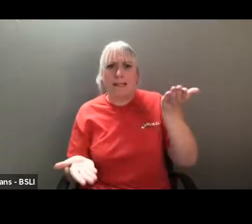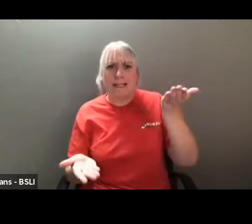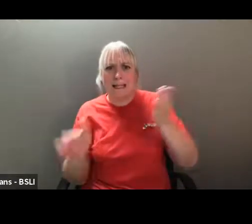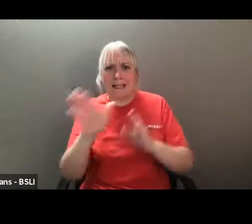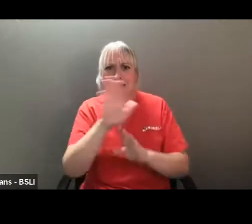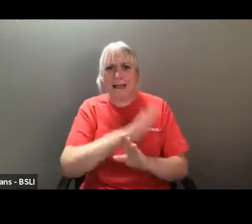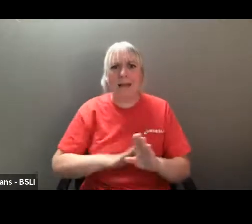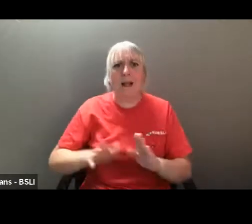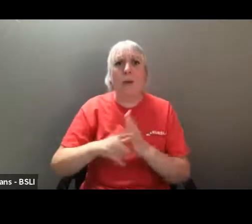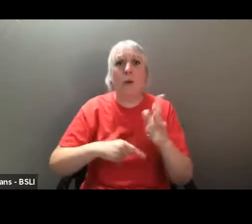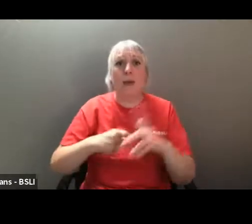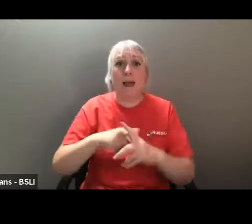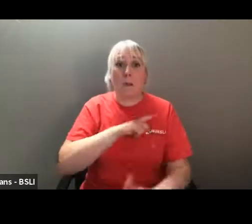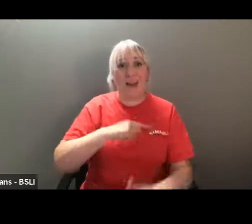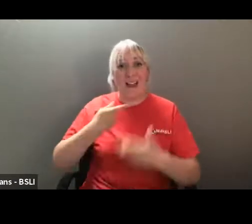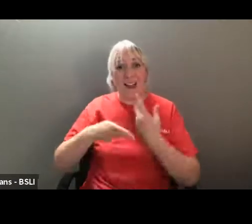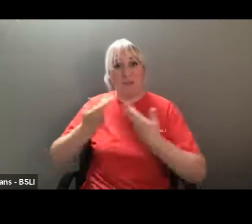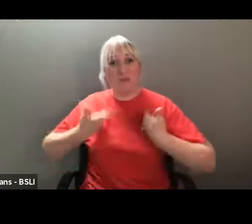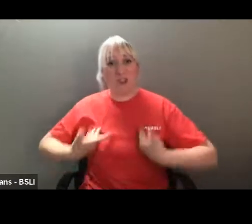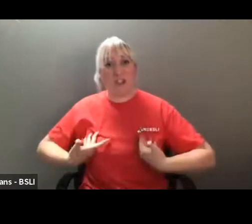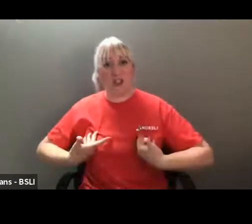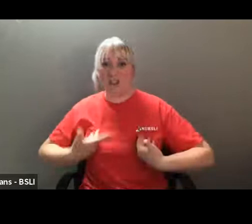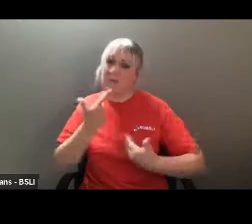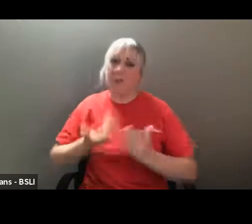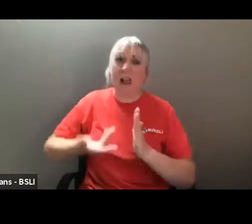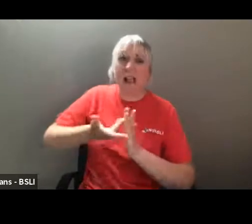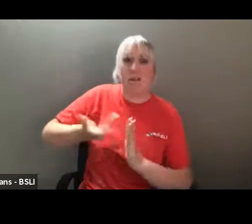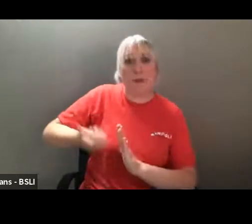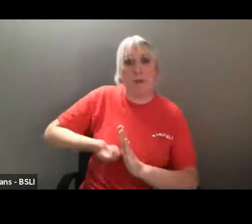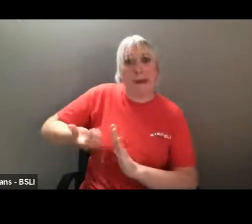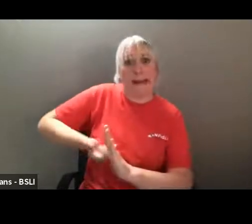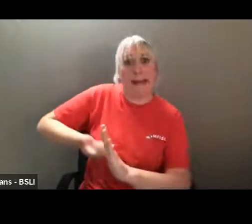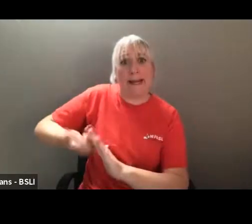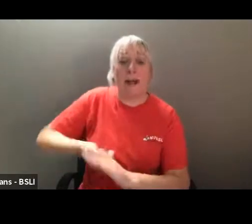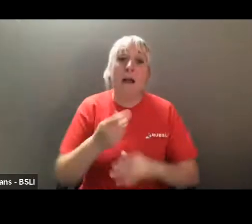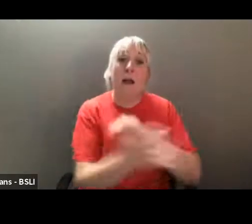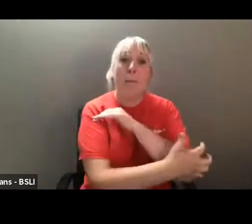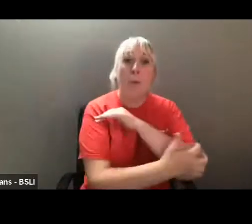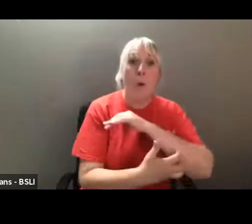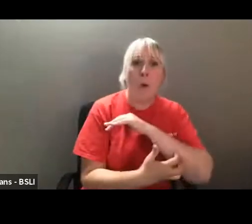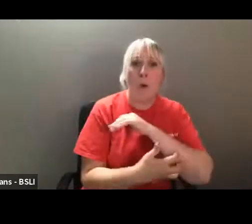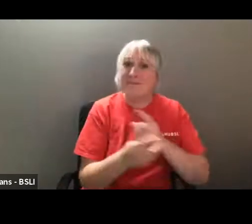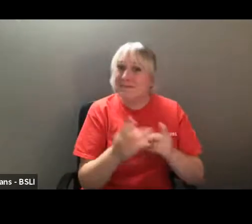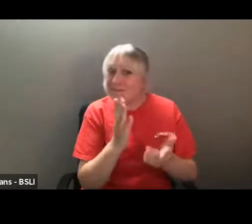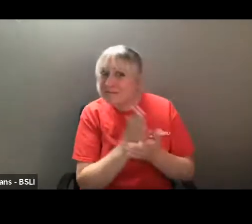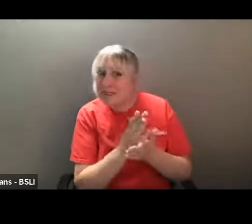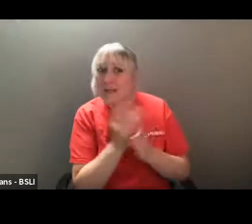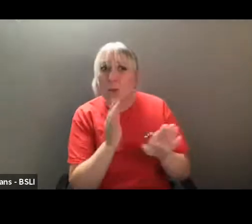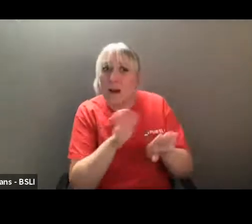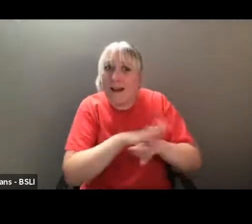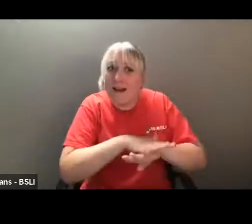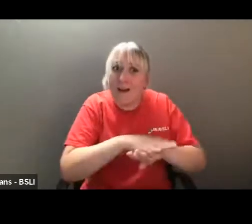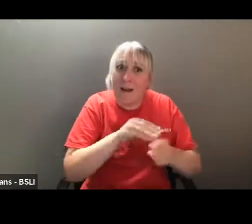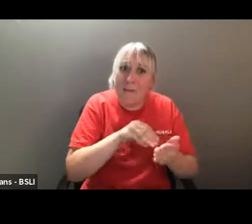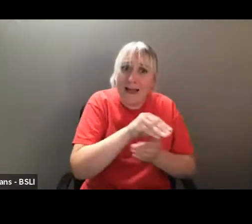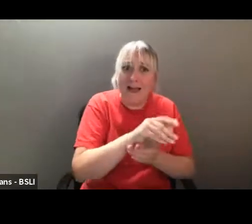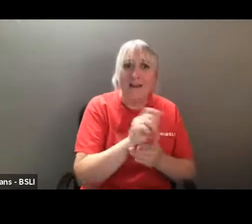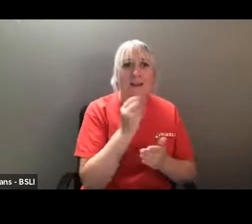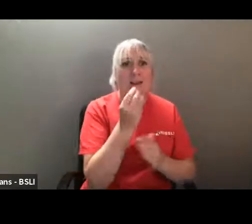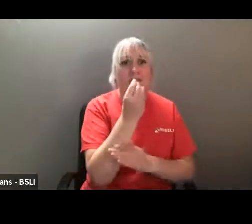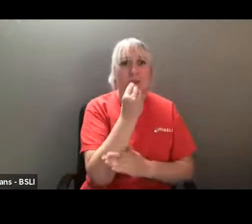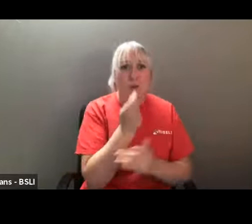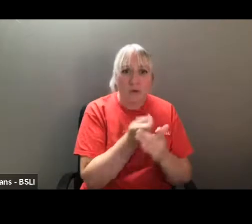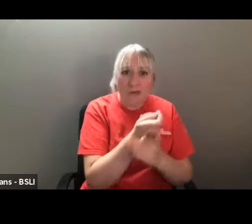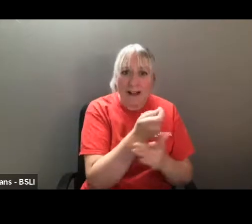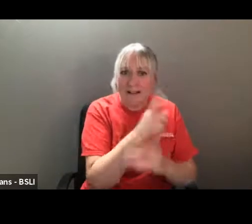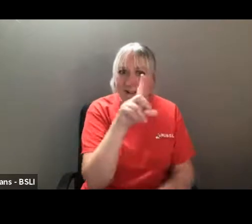will have money they can add to their savings. For poorer people, there's no guarantee it will cover their food and rent. In the UK, a monthly